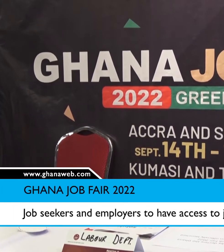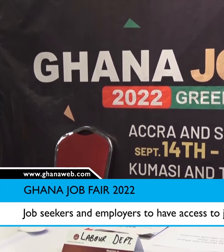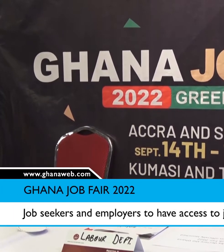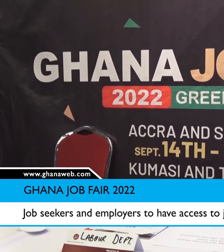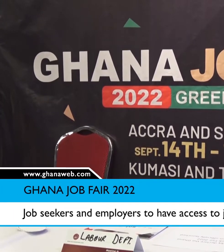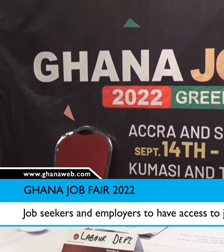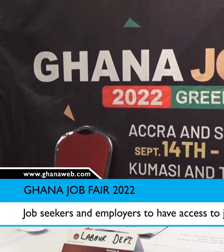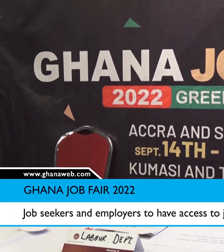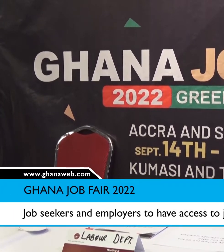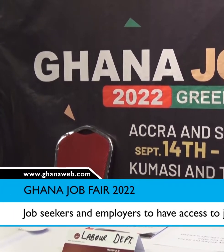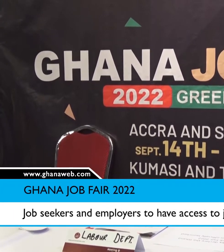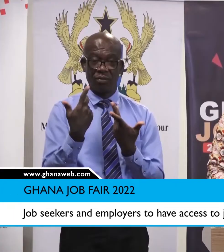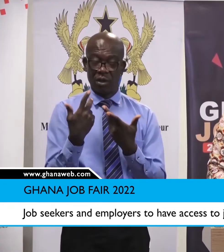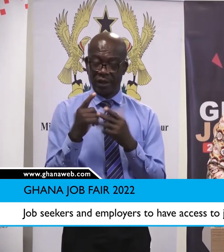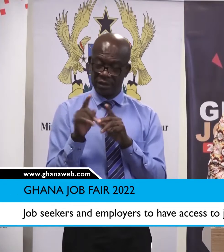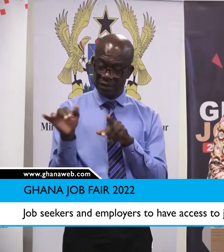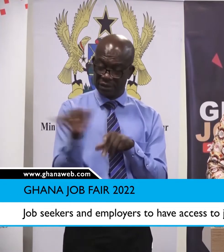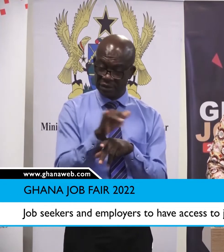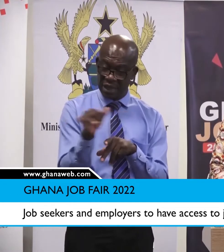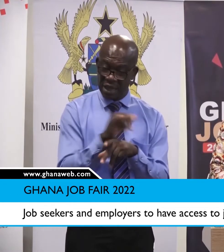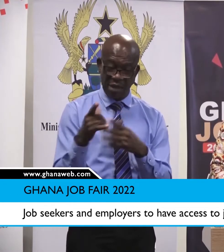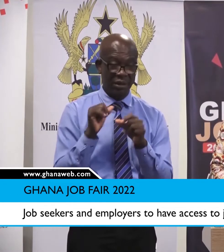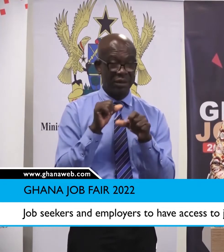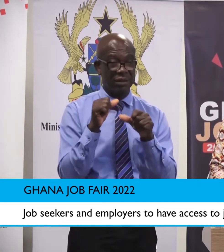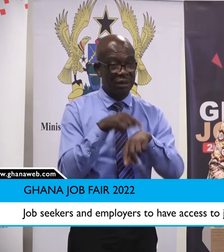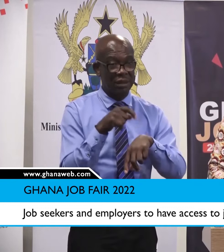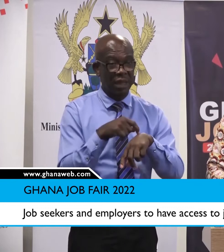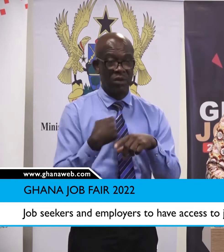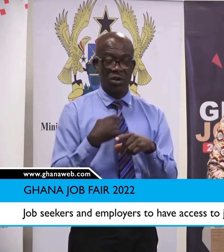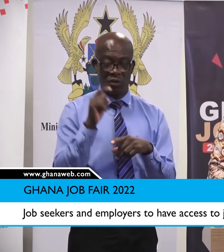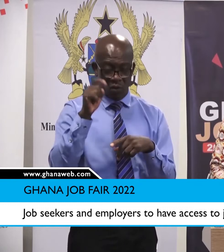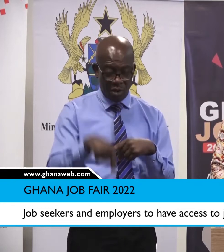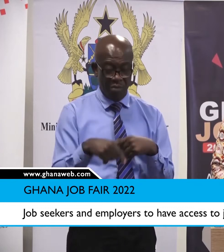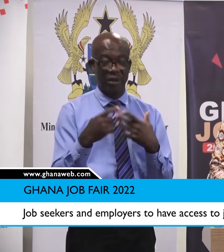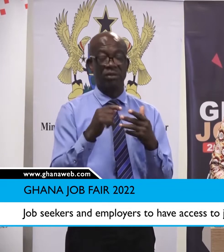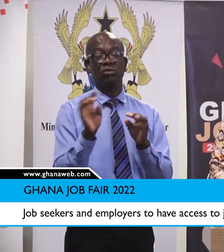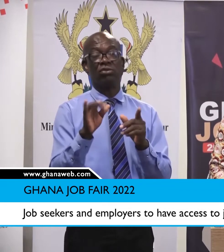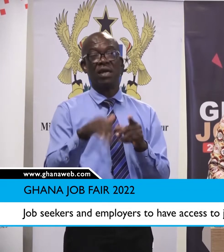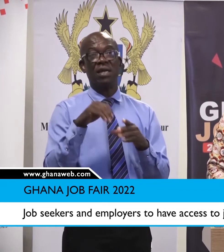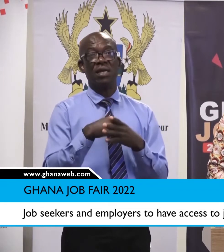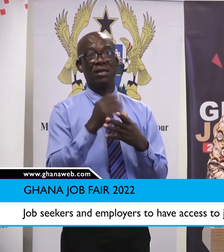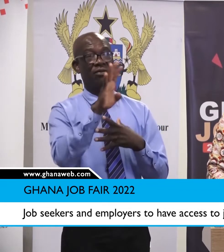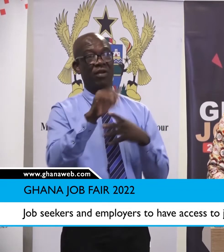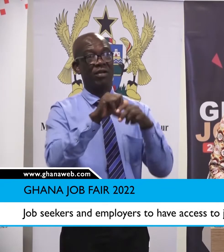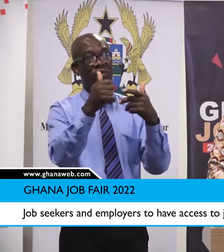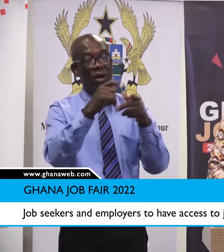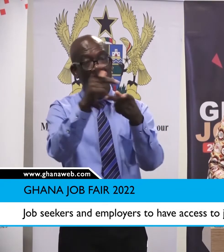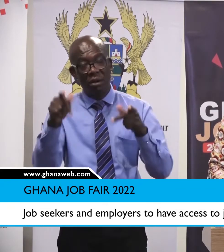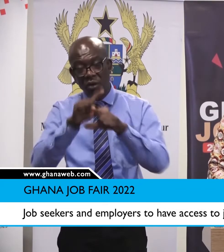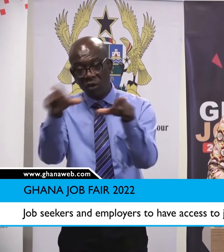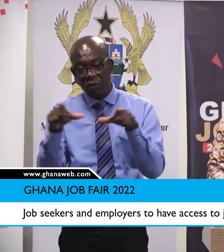Tamale concurrently. Actually, it's five locations because we have to add the virtual location. In addition to the